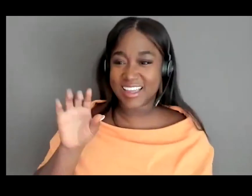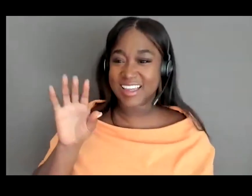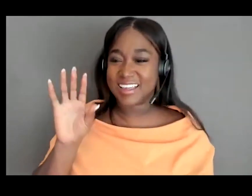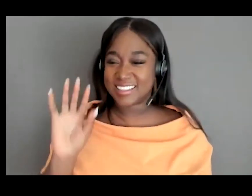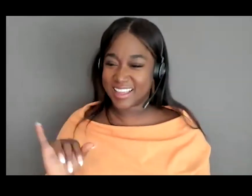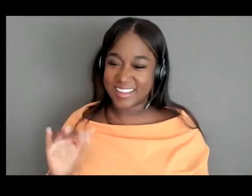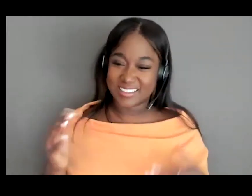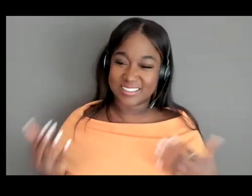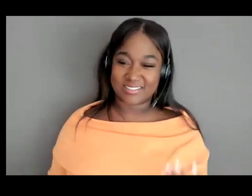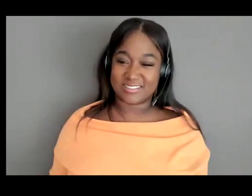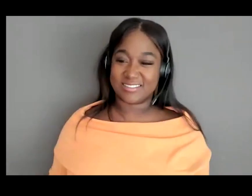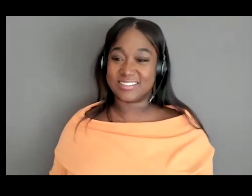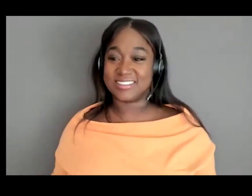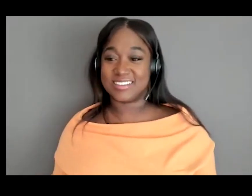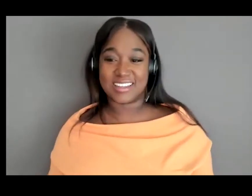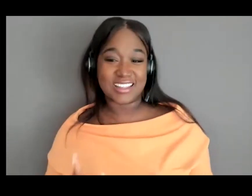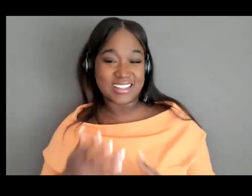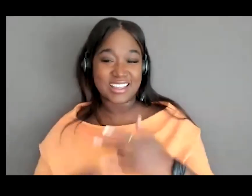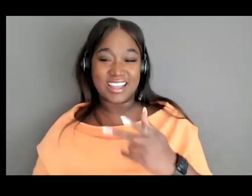are the sorts of